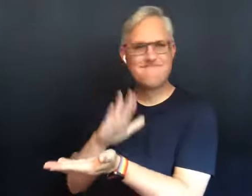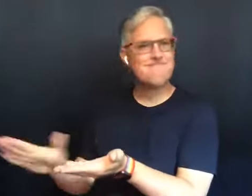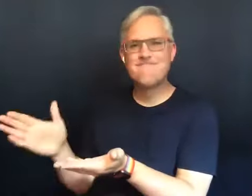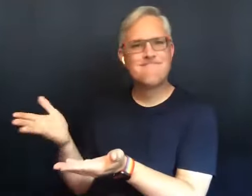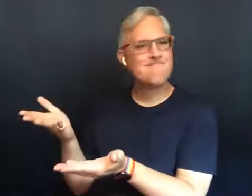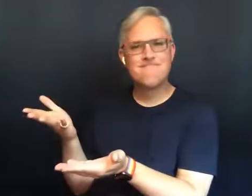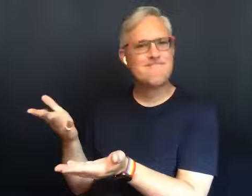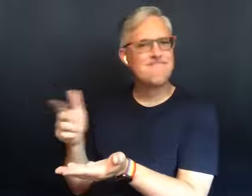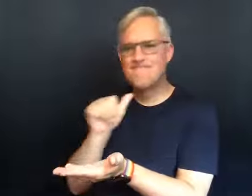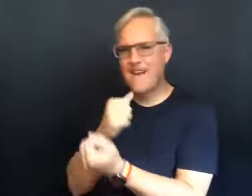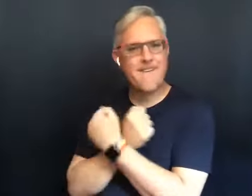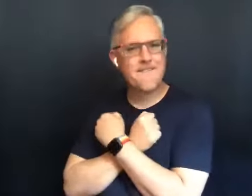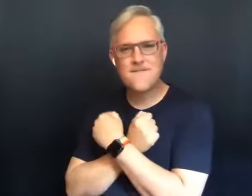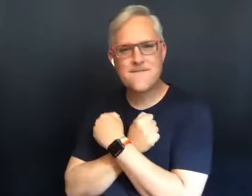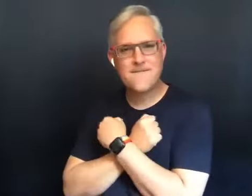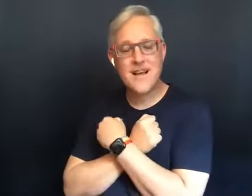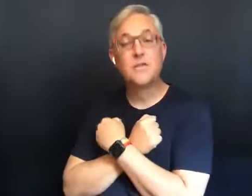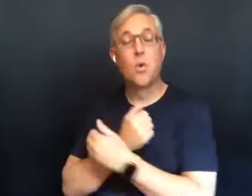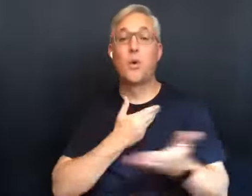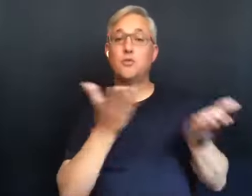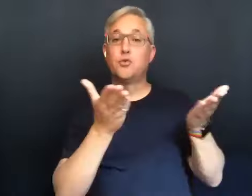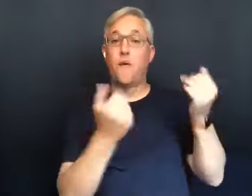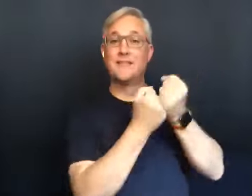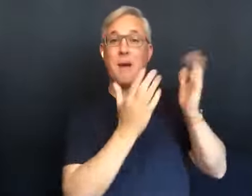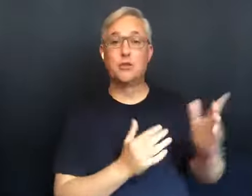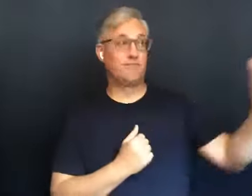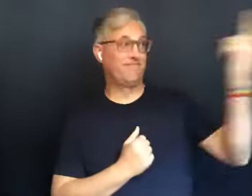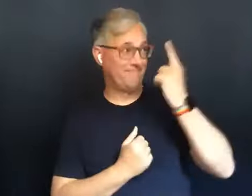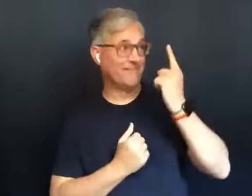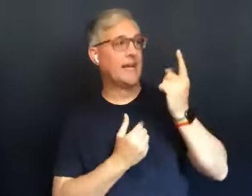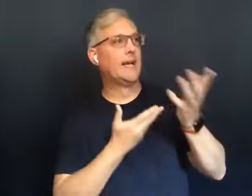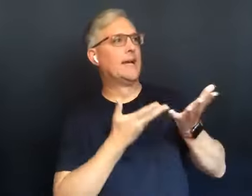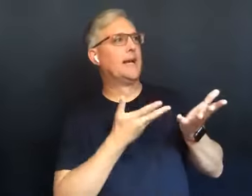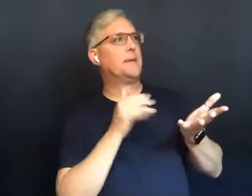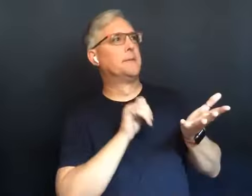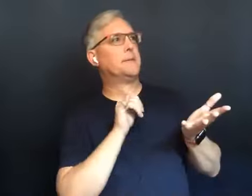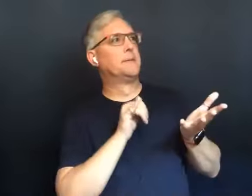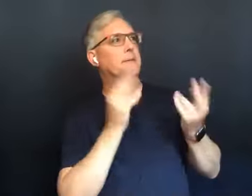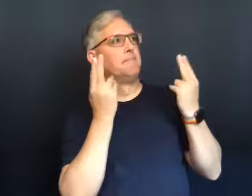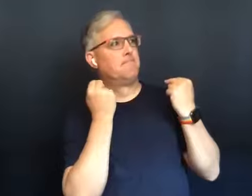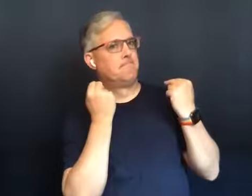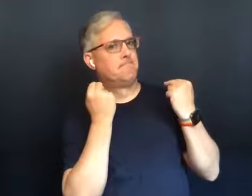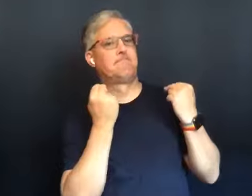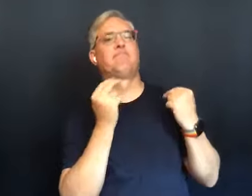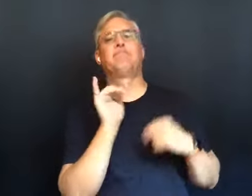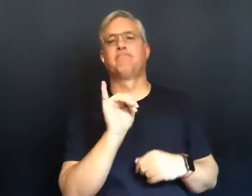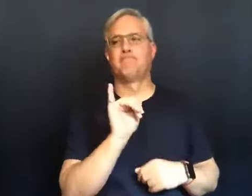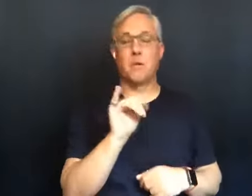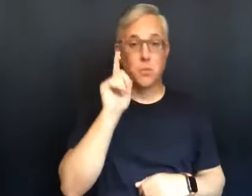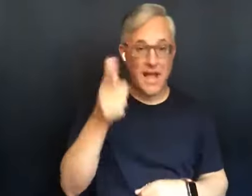But I didn't do it with love. And at the end of the day, I really needed to go back